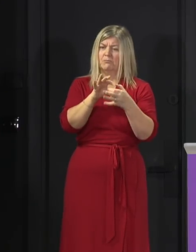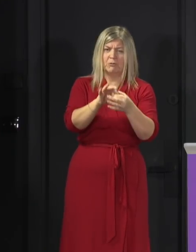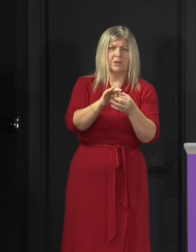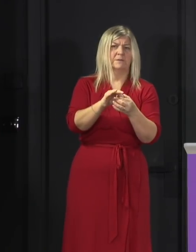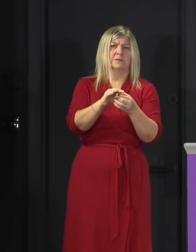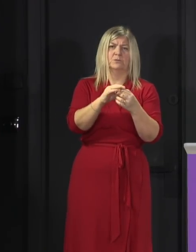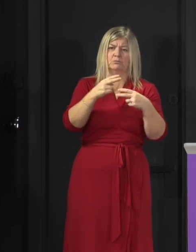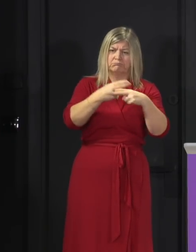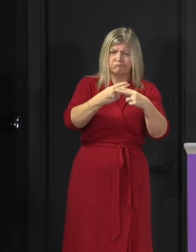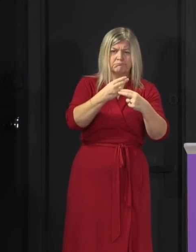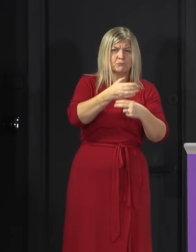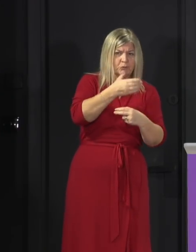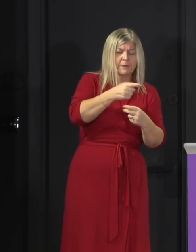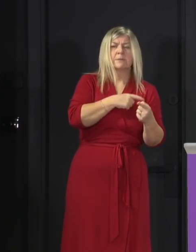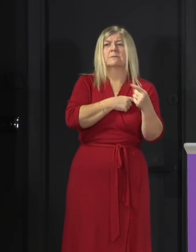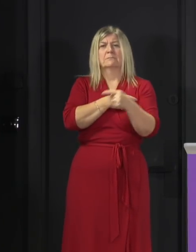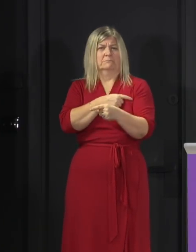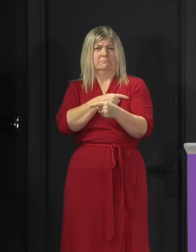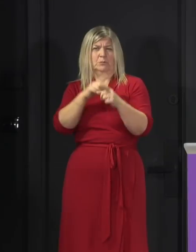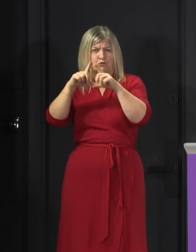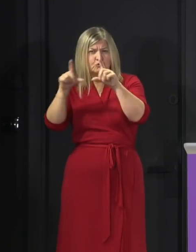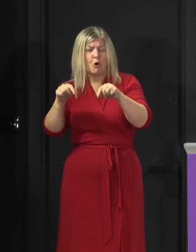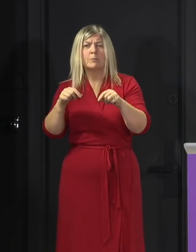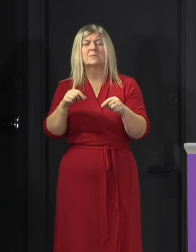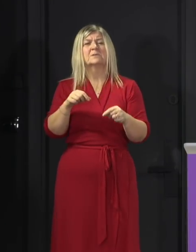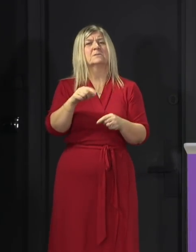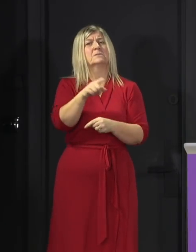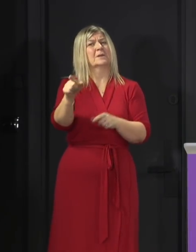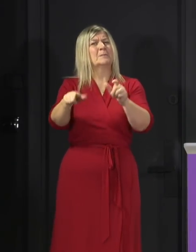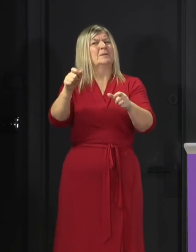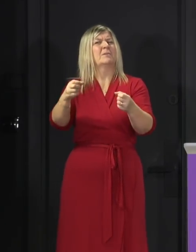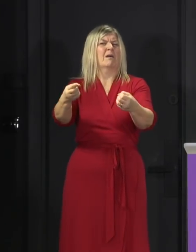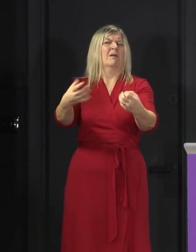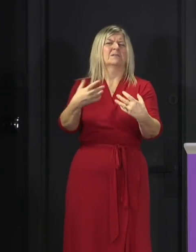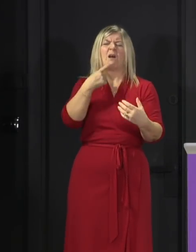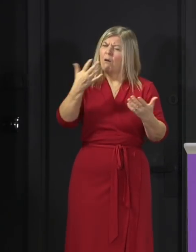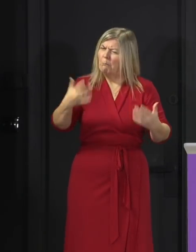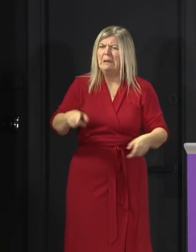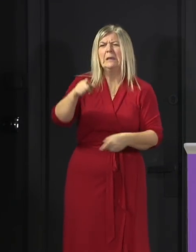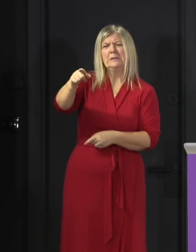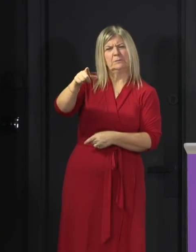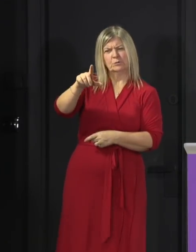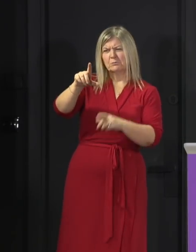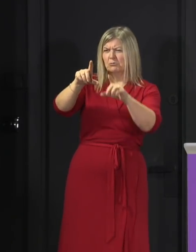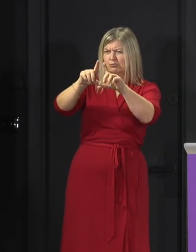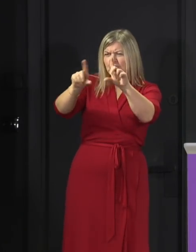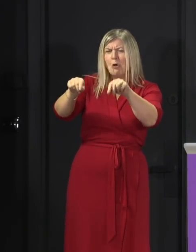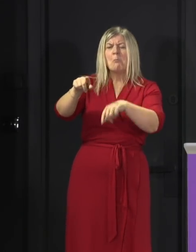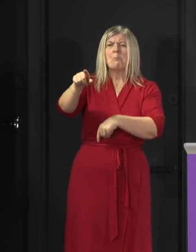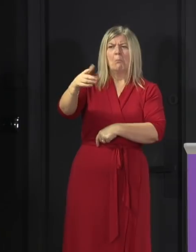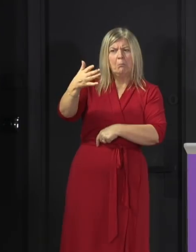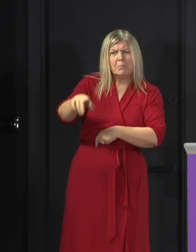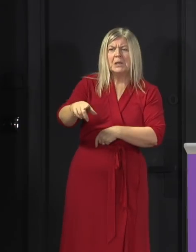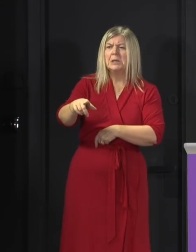the fact that people are saying that they've been in certain places in the days running up to